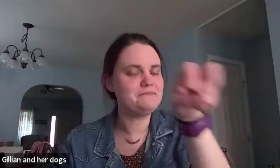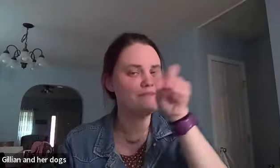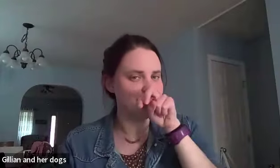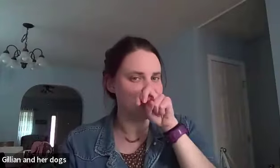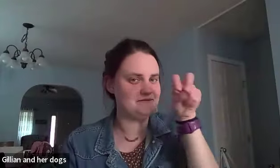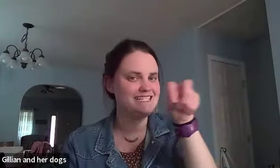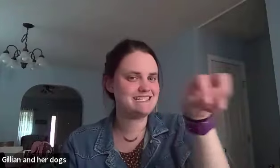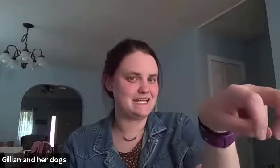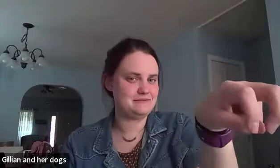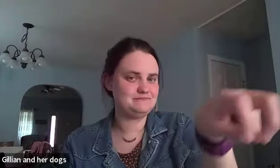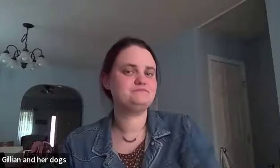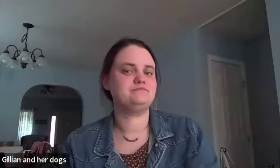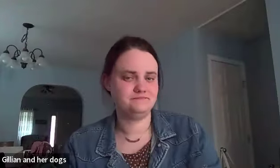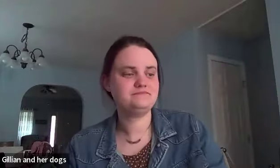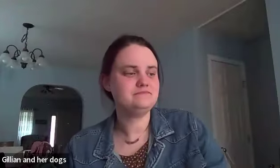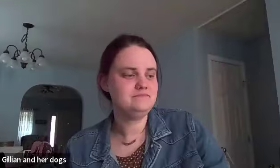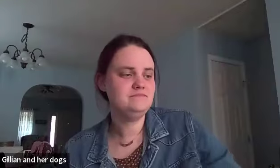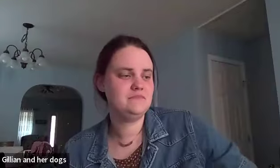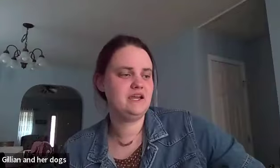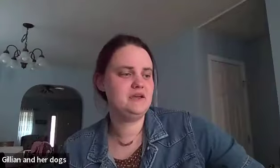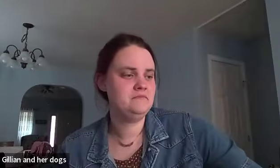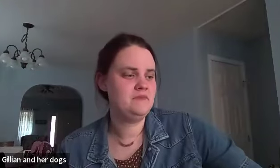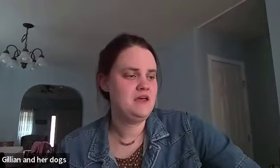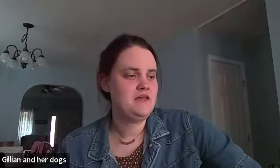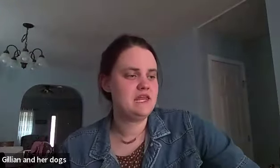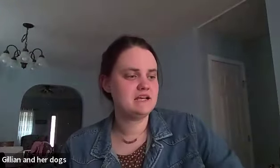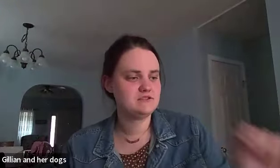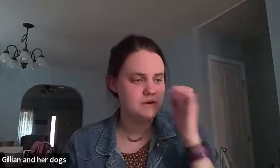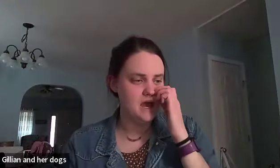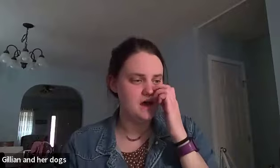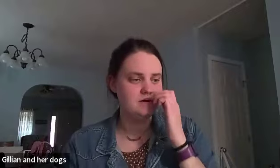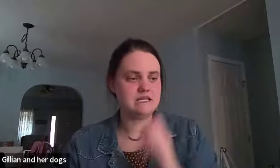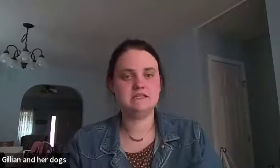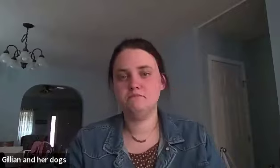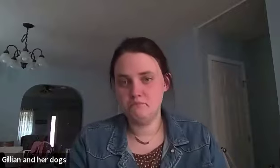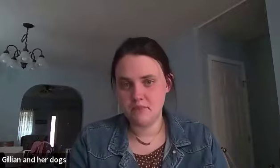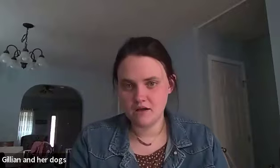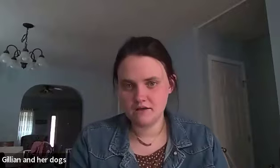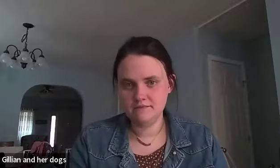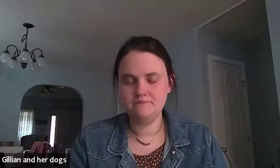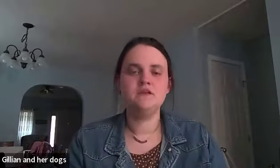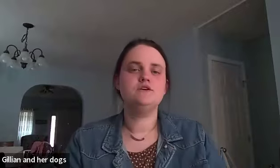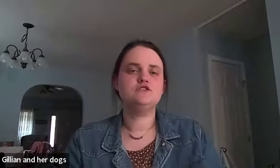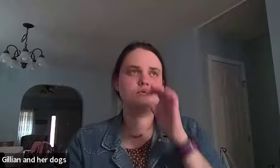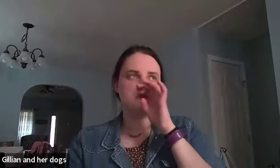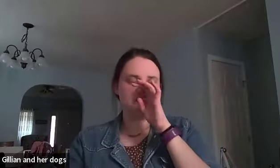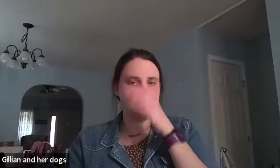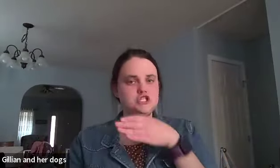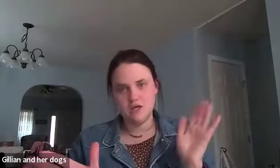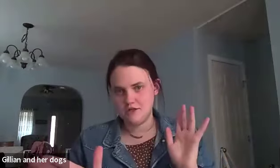everything. So, snake. Okay. The next one we have is bug. So this is the generic,